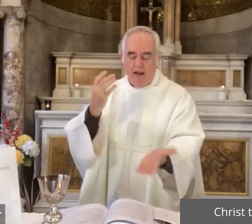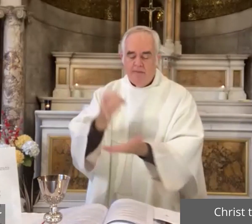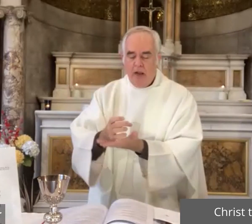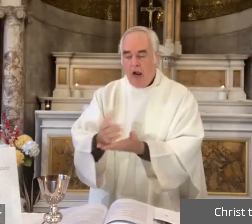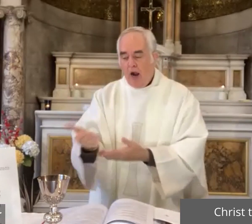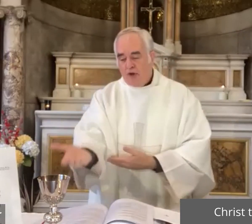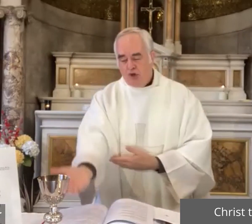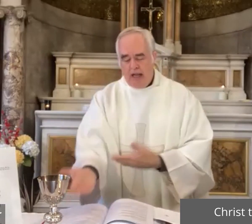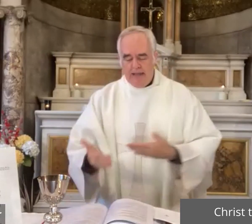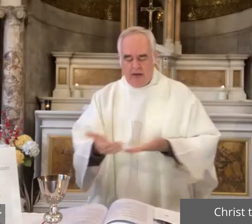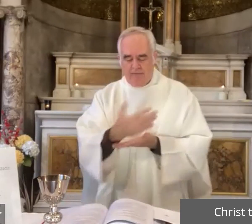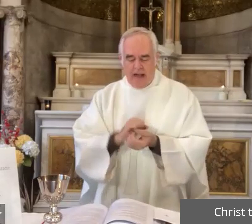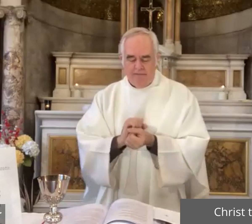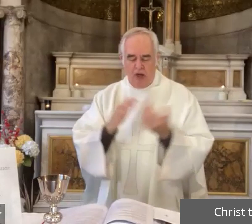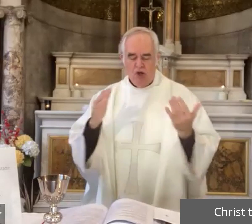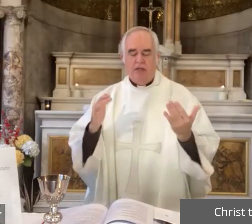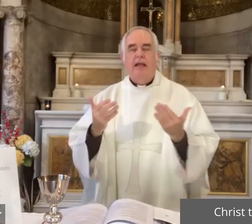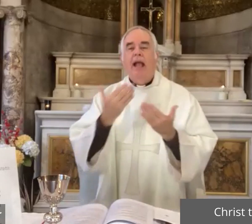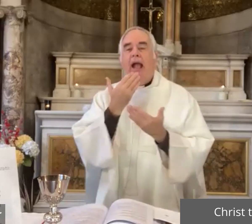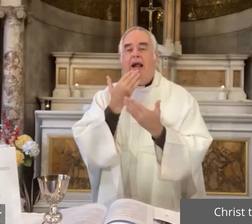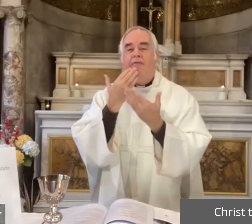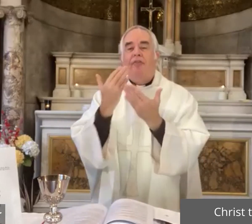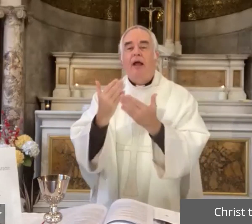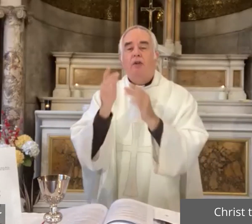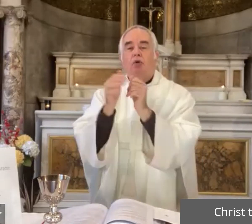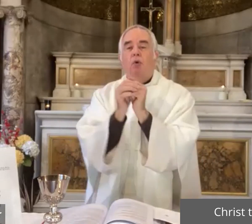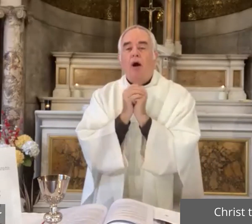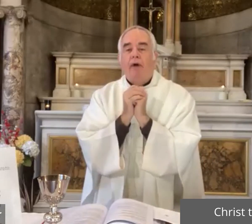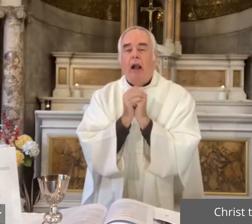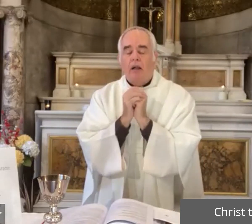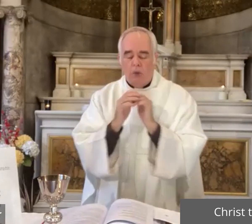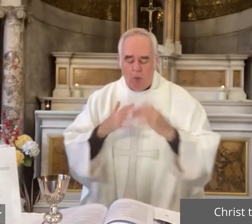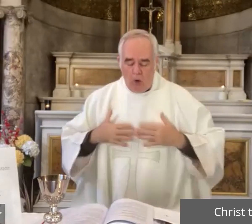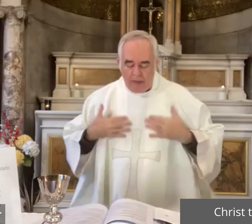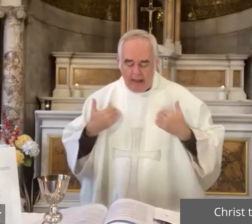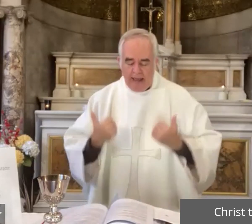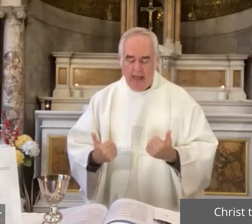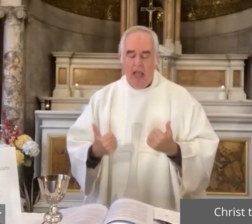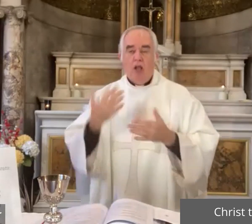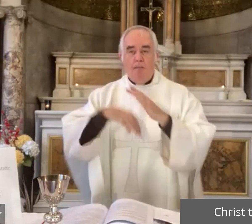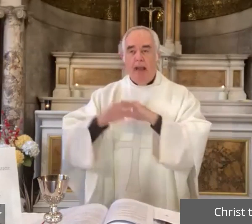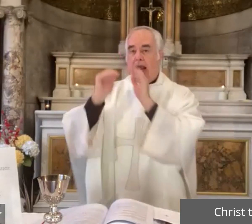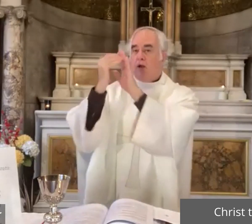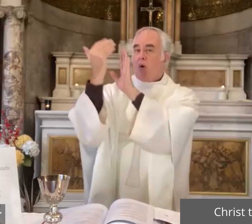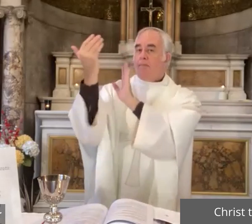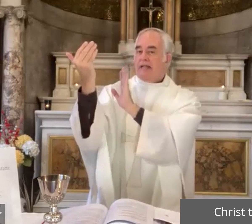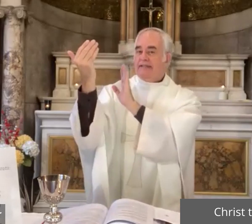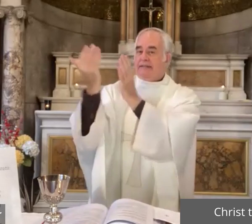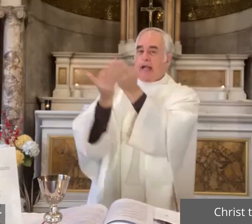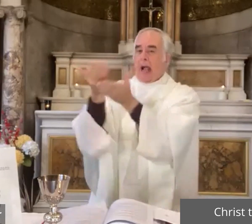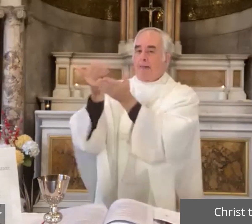of life and the chalice of salvation, given that you have held us worthy to be in